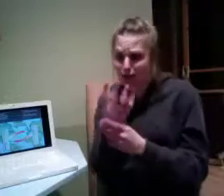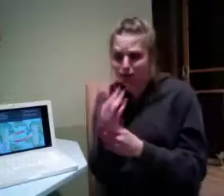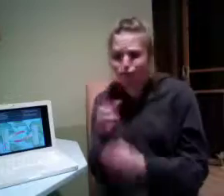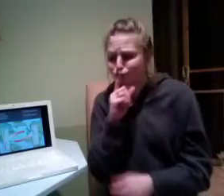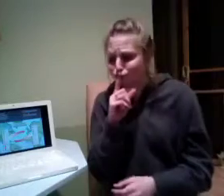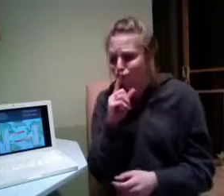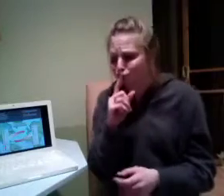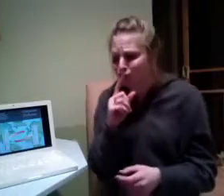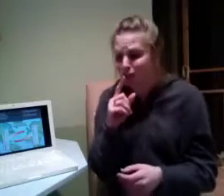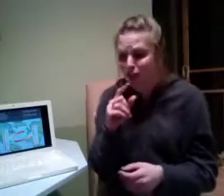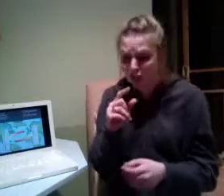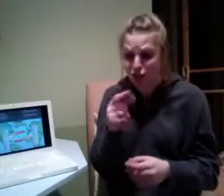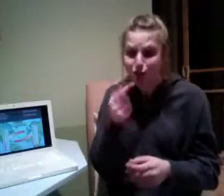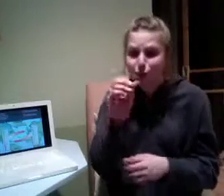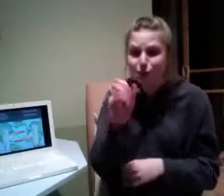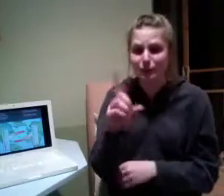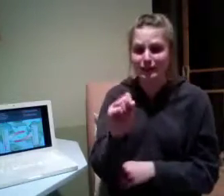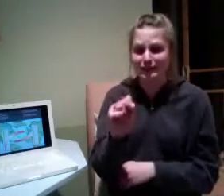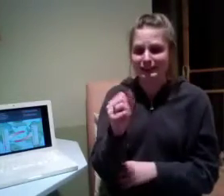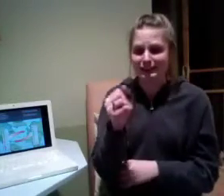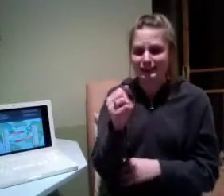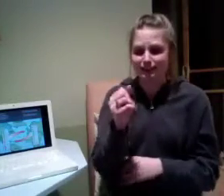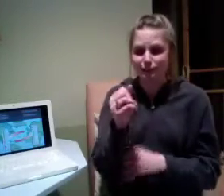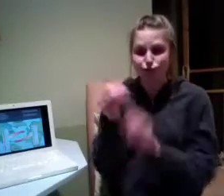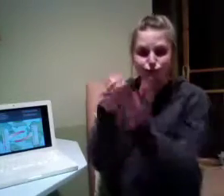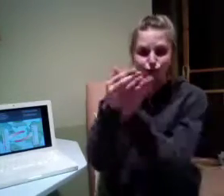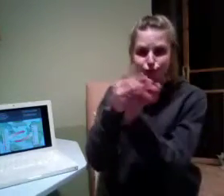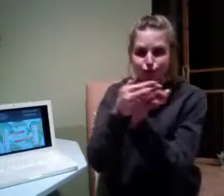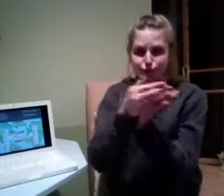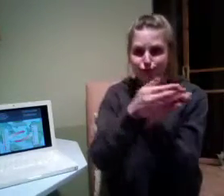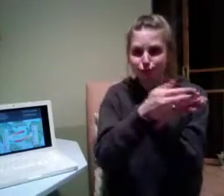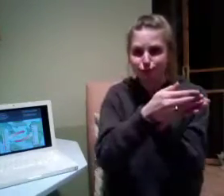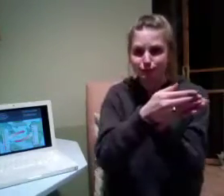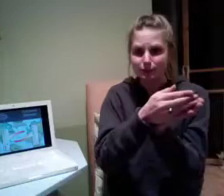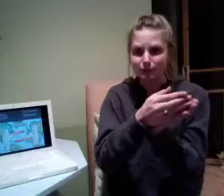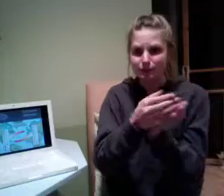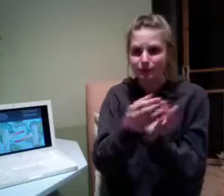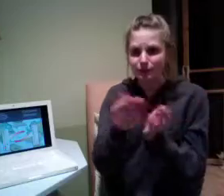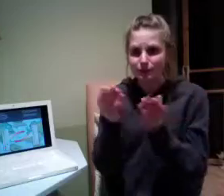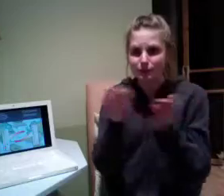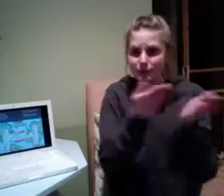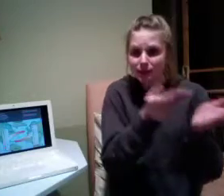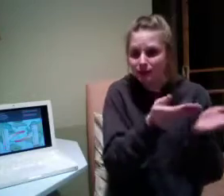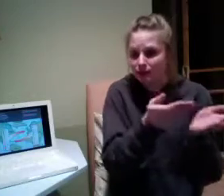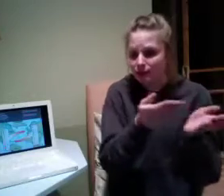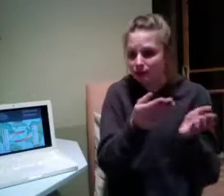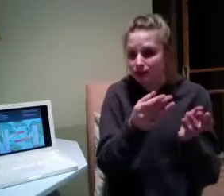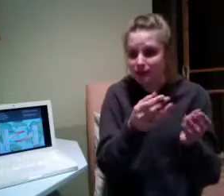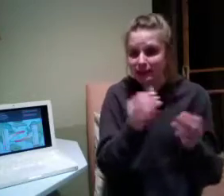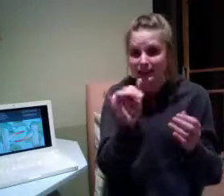coming from Europe, headed to the Americas that people have never seen before. Same thing with the Americas to Europe and